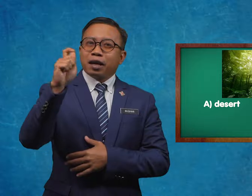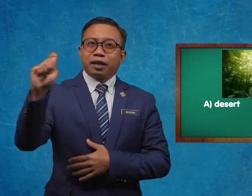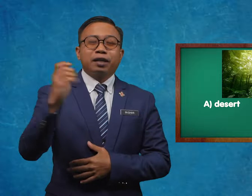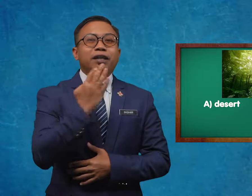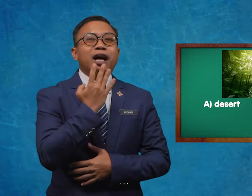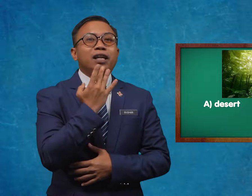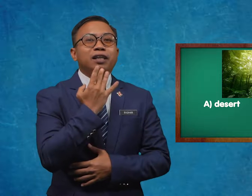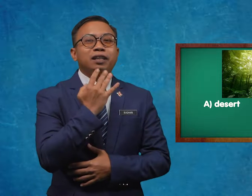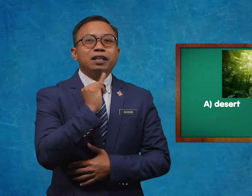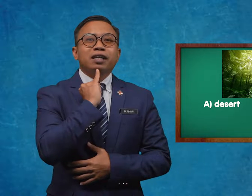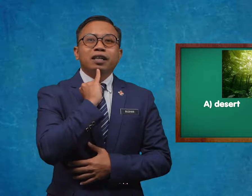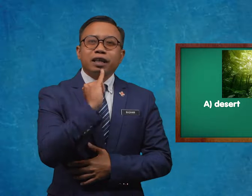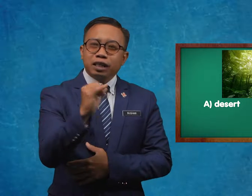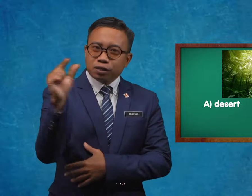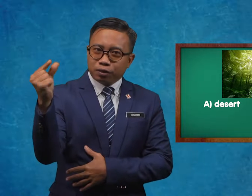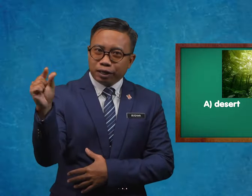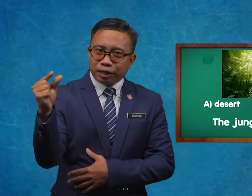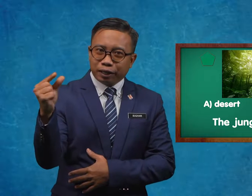The color is green.